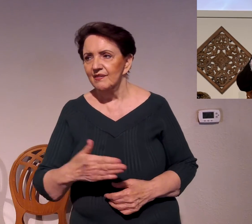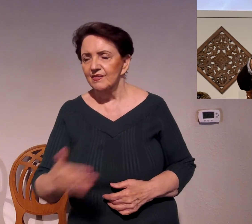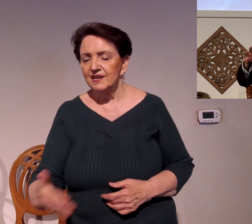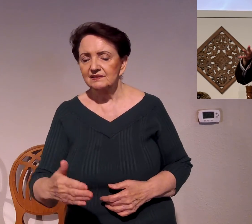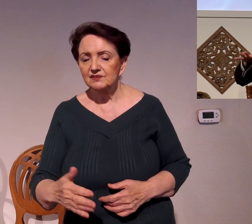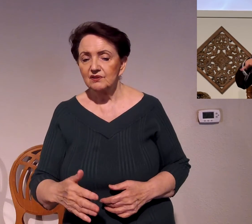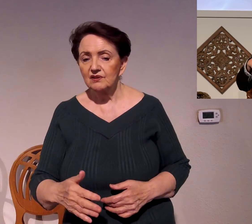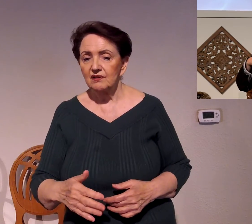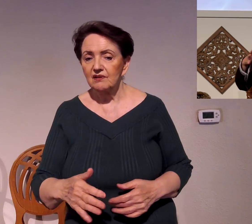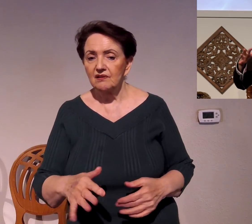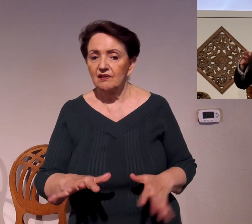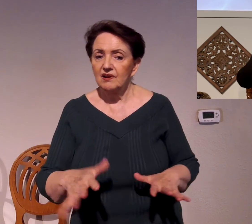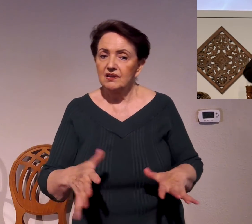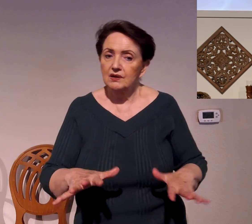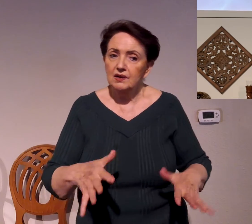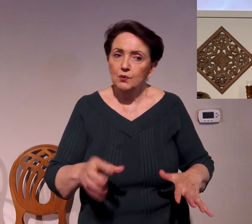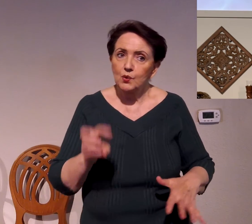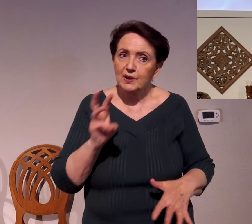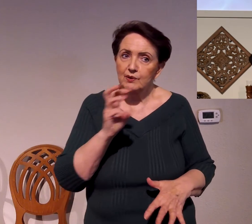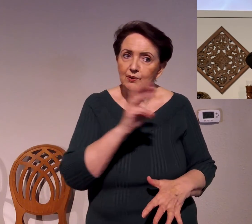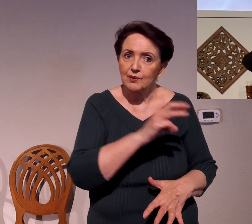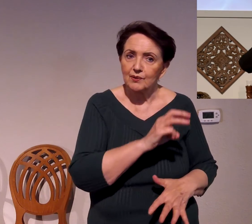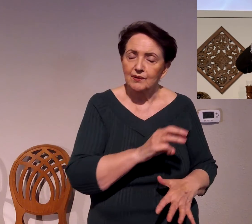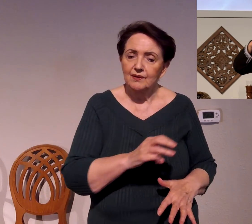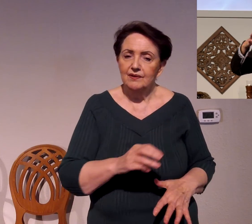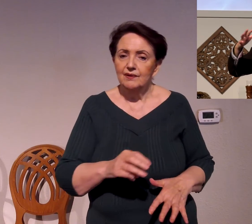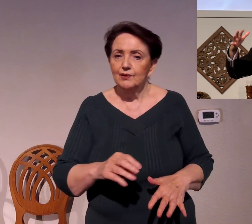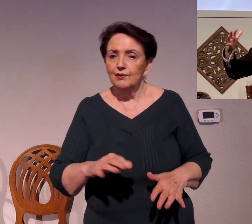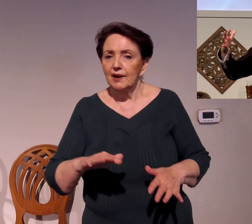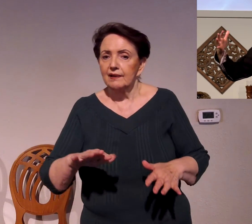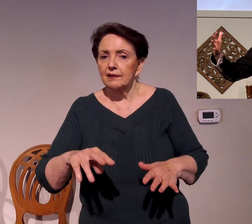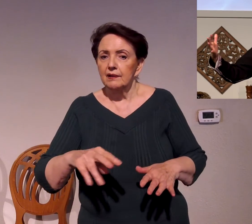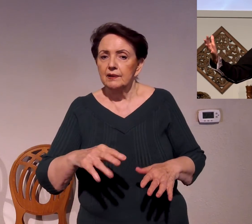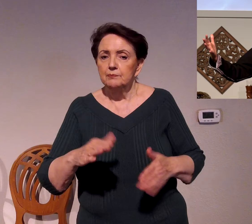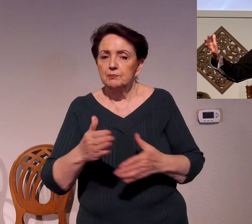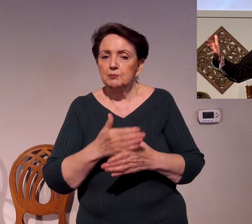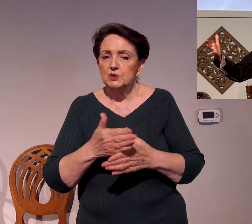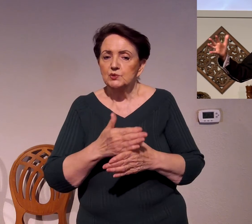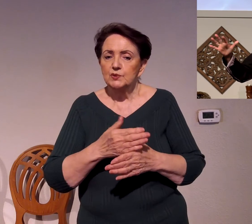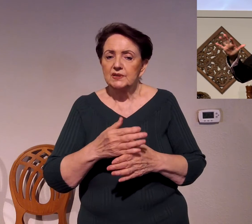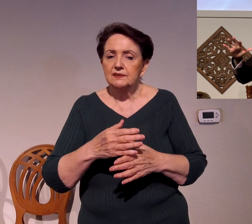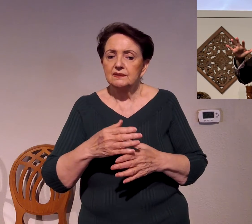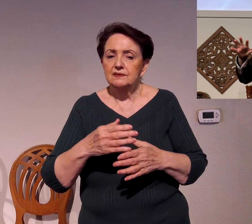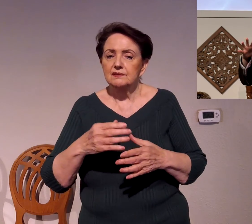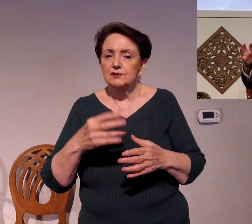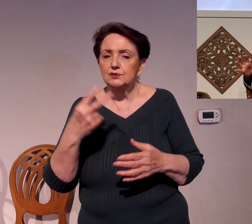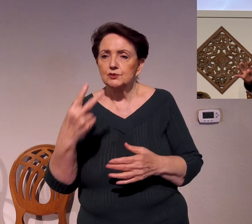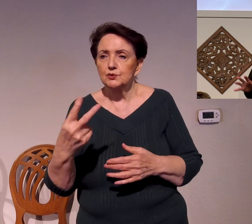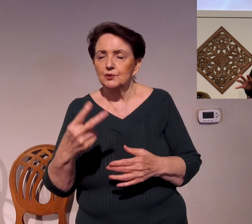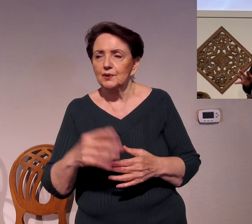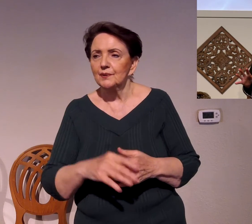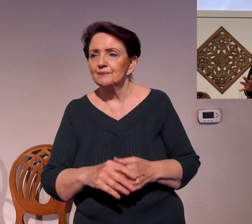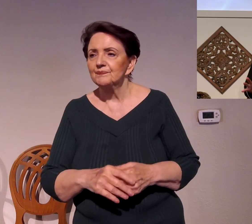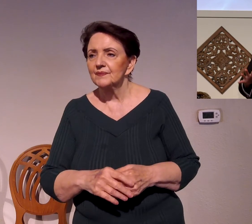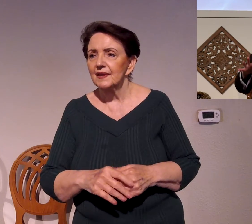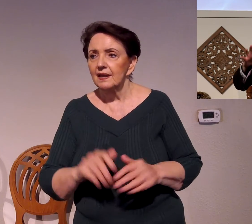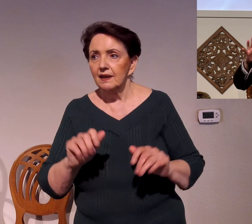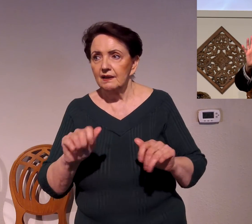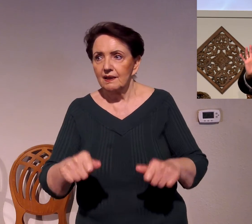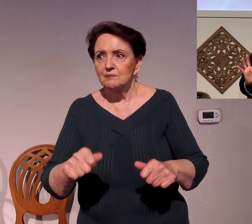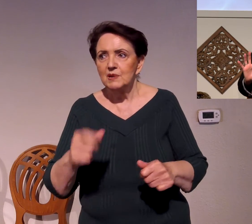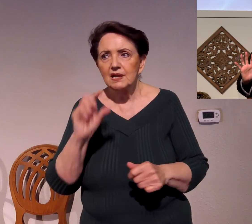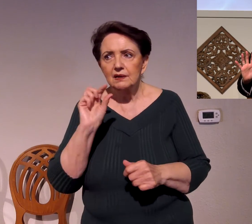kind of a little weird. You're like floating in the air in between the two trapezes. And it can get a